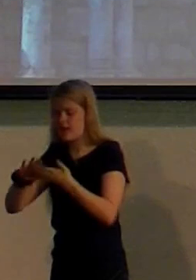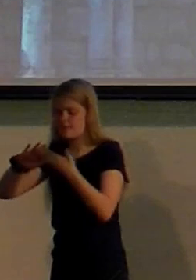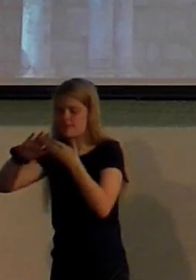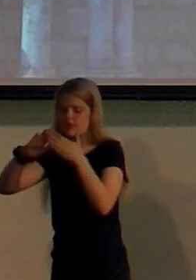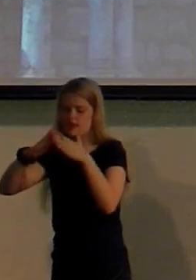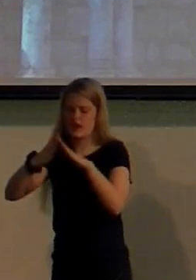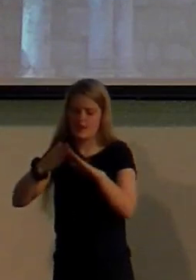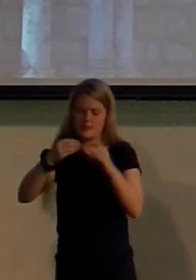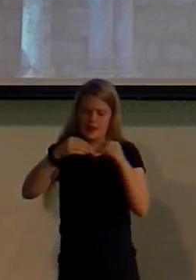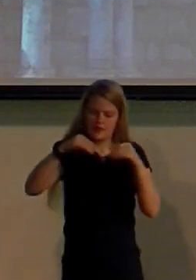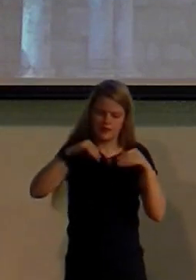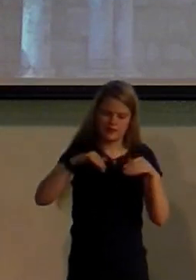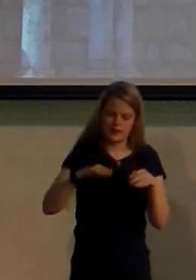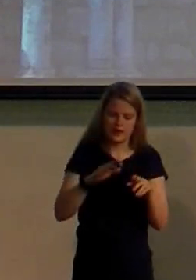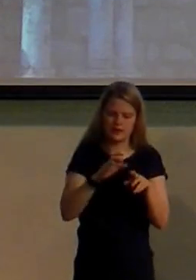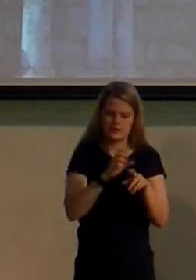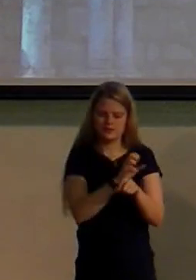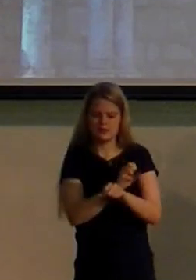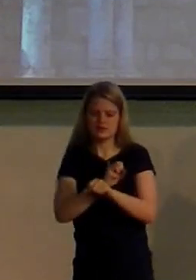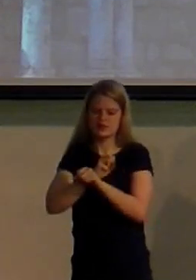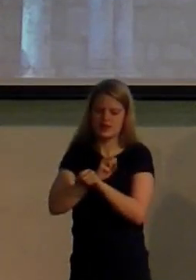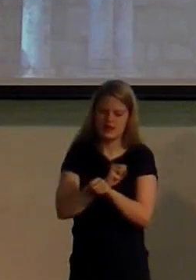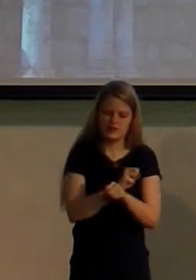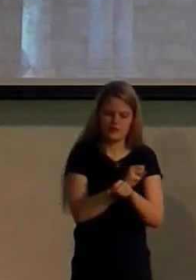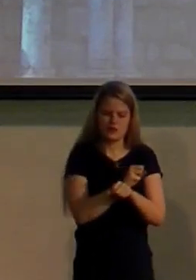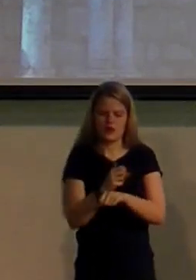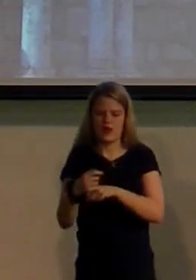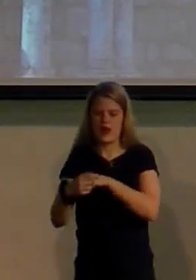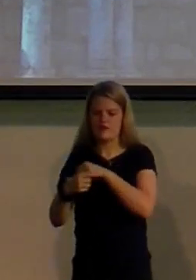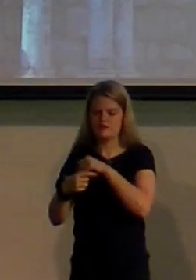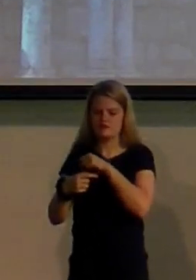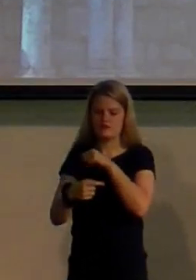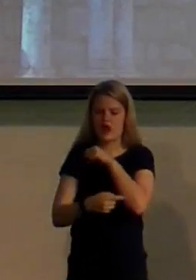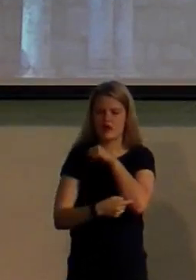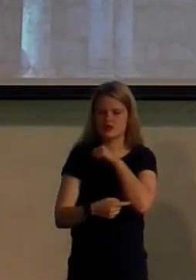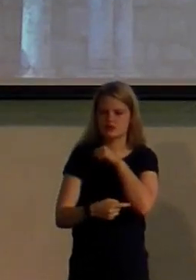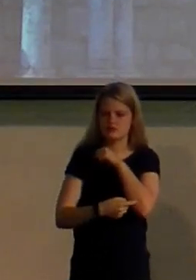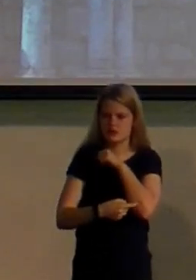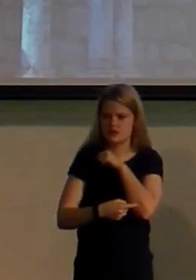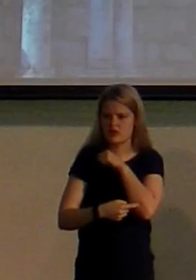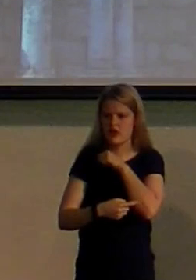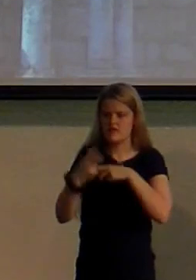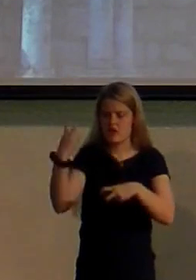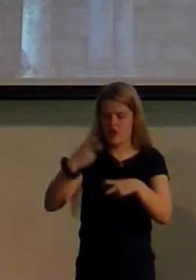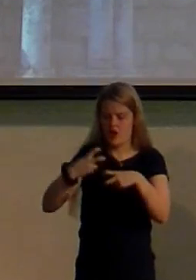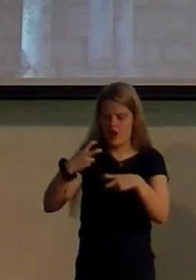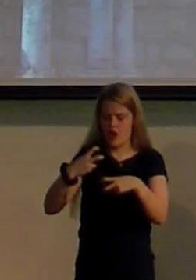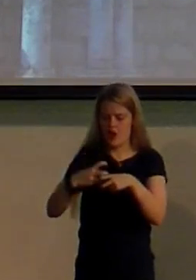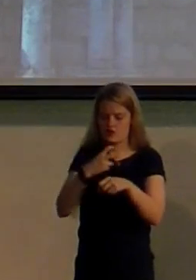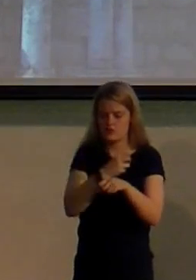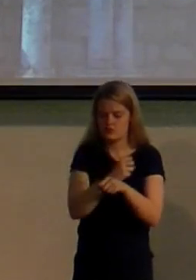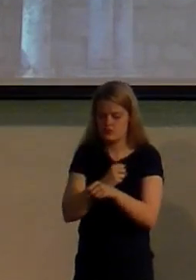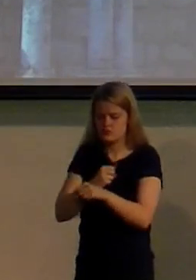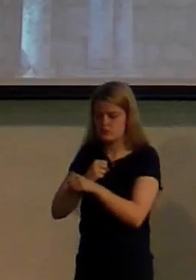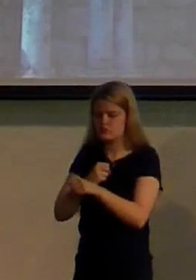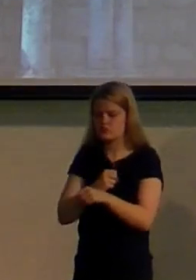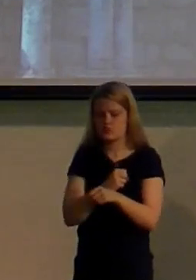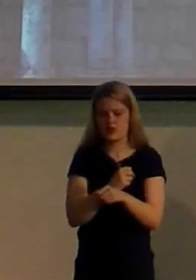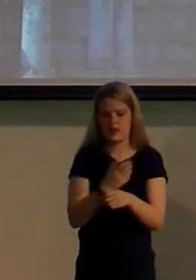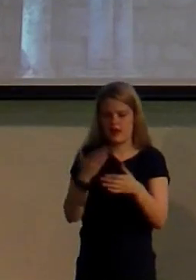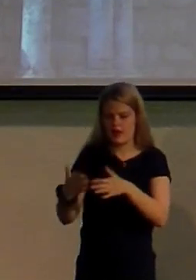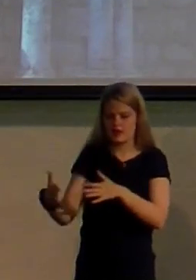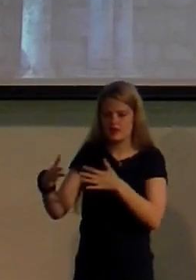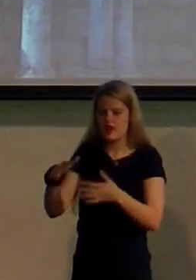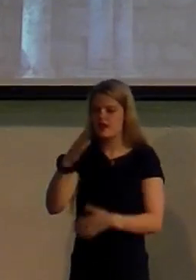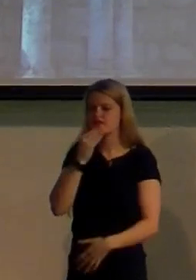slavery, a punishment, a time of hard labor and toil and even death. And the Hebrews